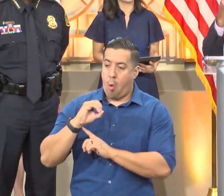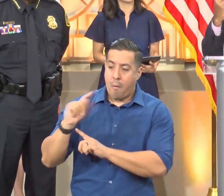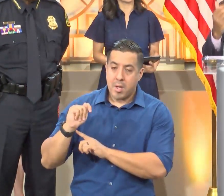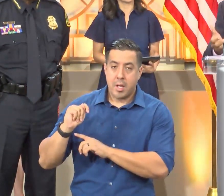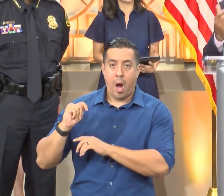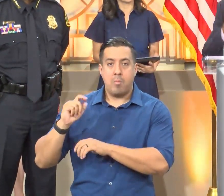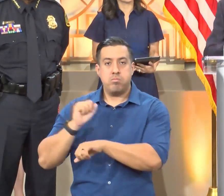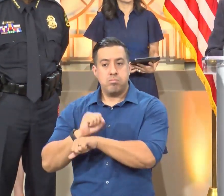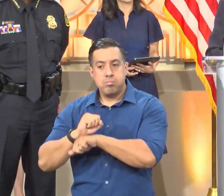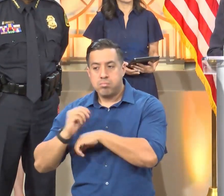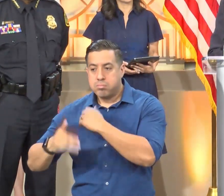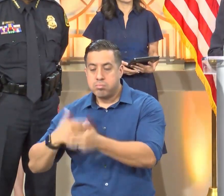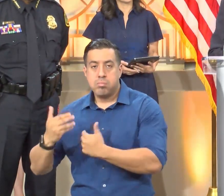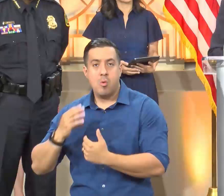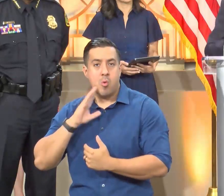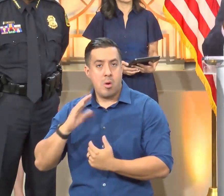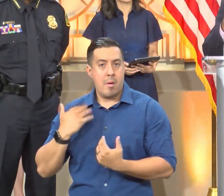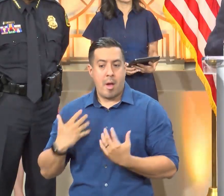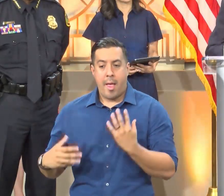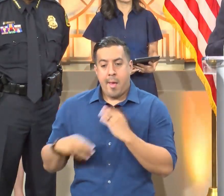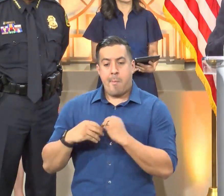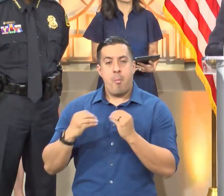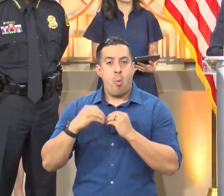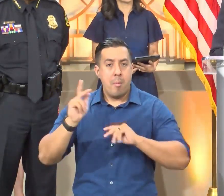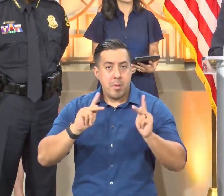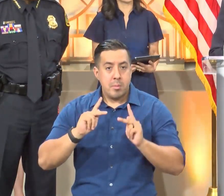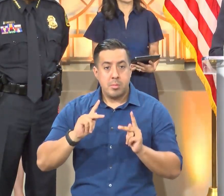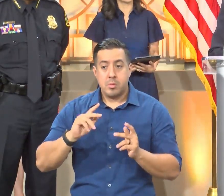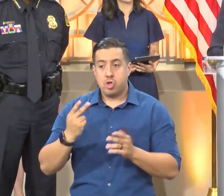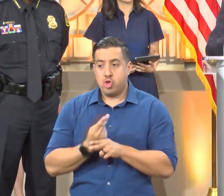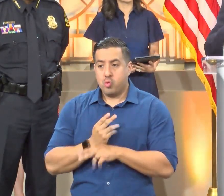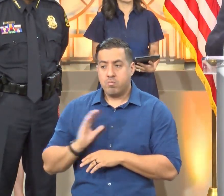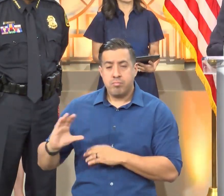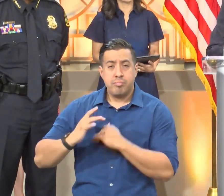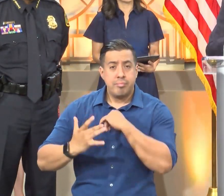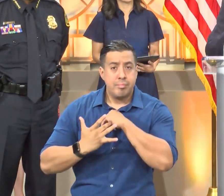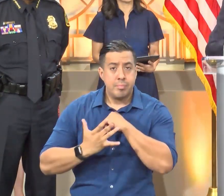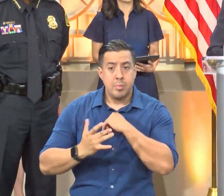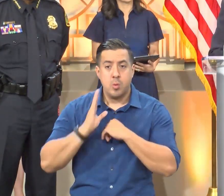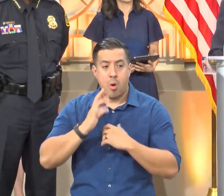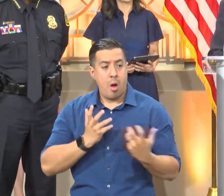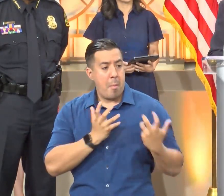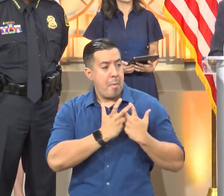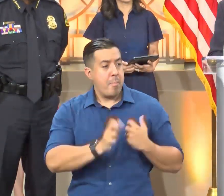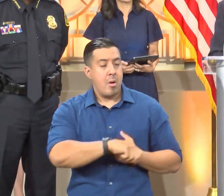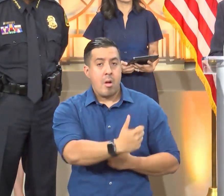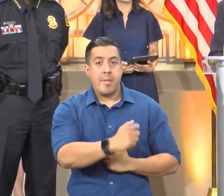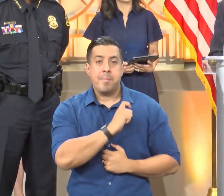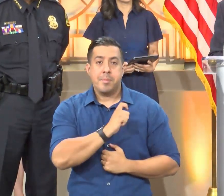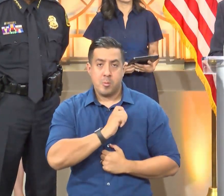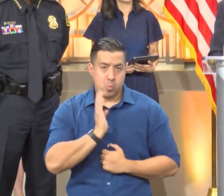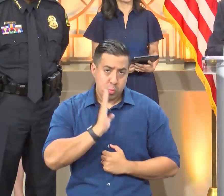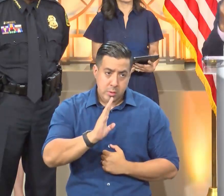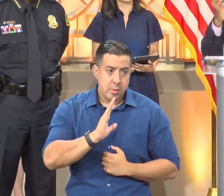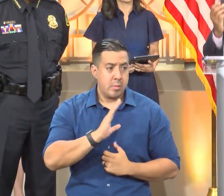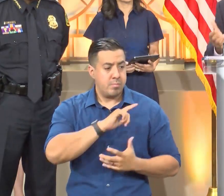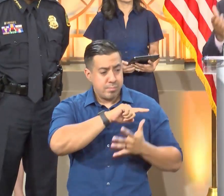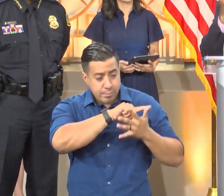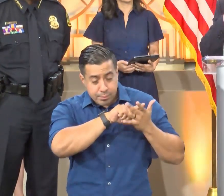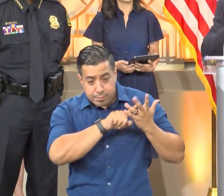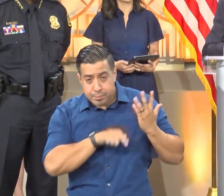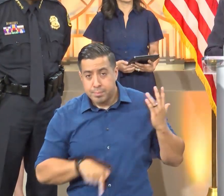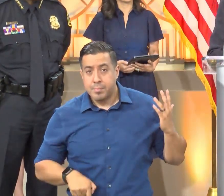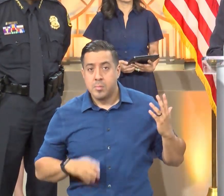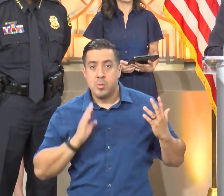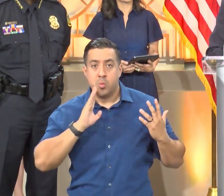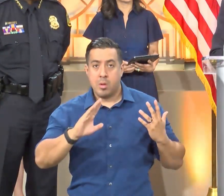We'll bring on more people. We'll use the technology. We'll partner with other law enforcement organizations. I will say